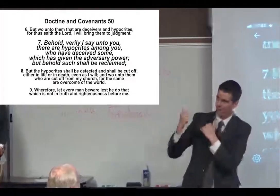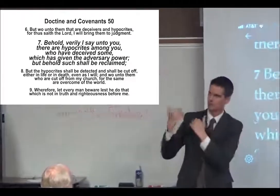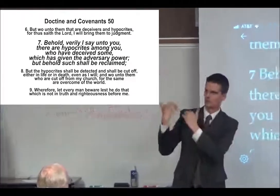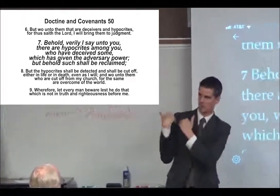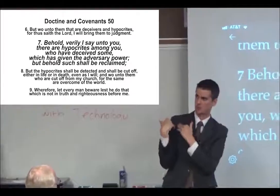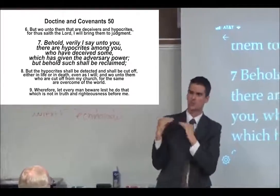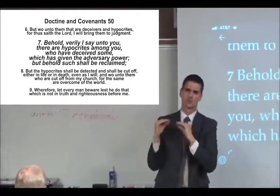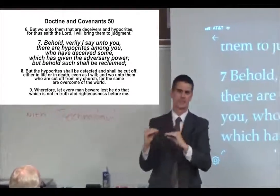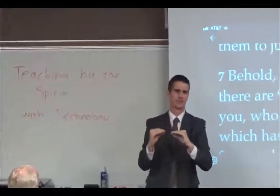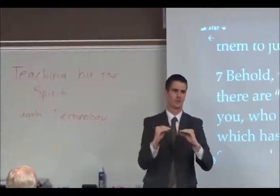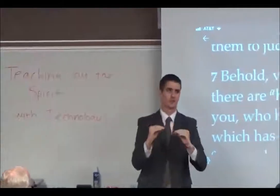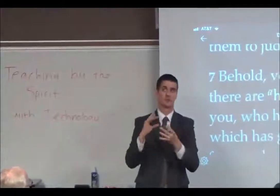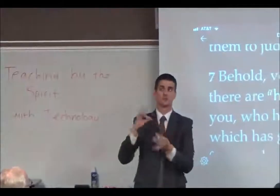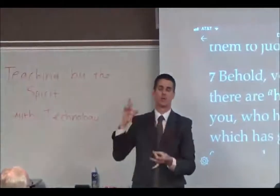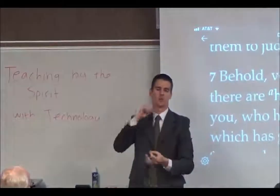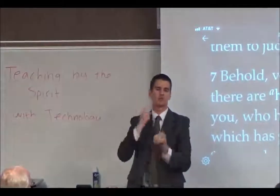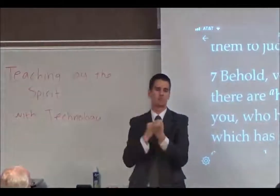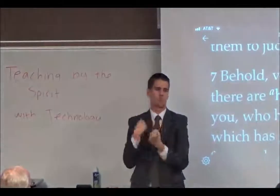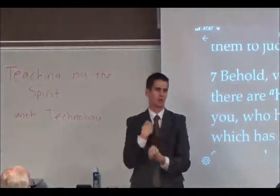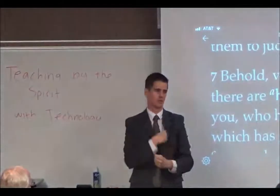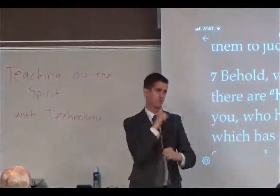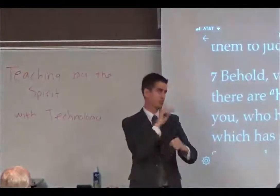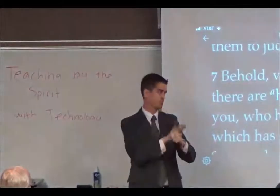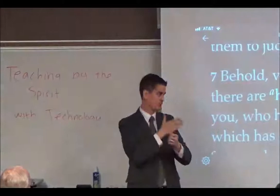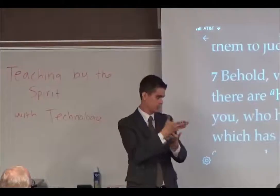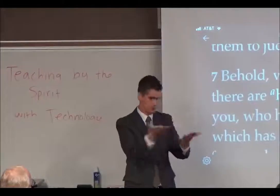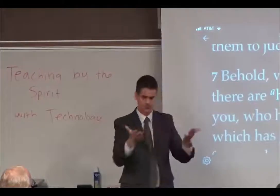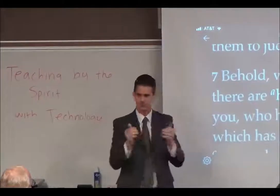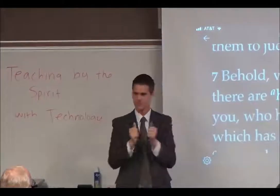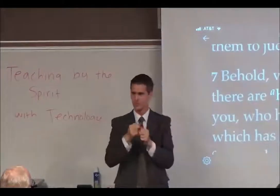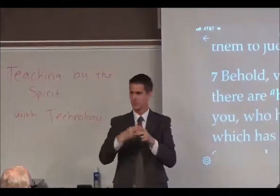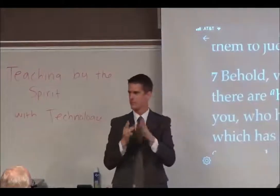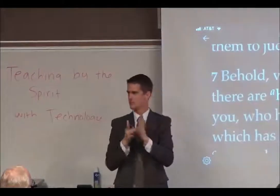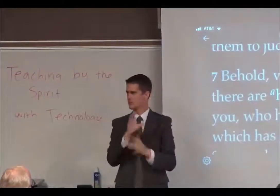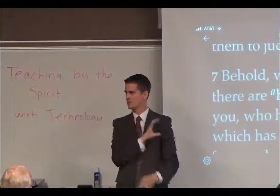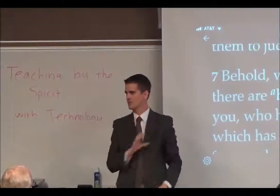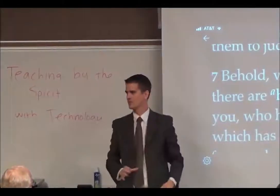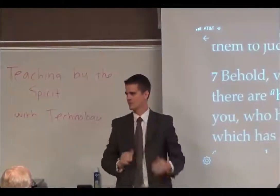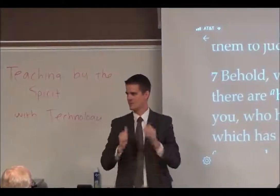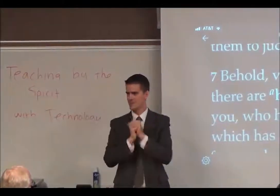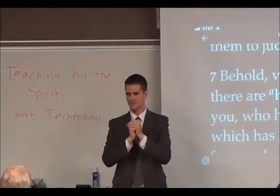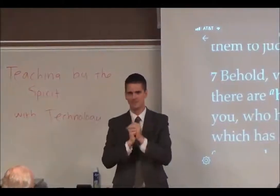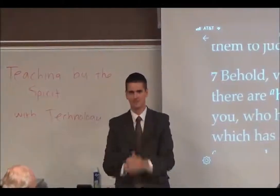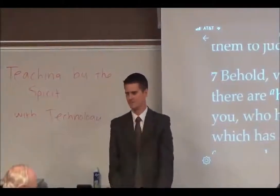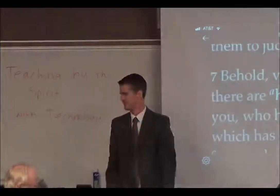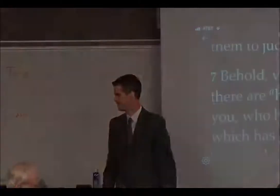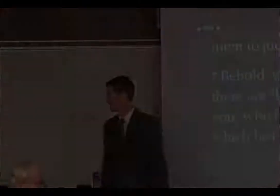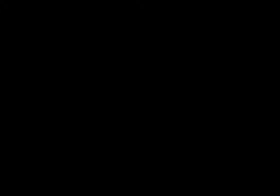calling to be teachers. It's our responsibility to teach, but the Spirit will magnify that. And I say this in the name of Jesus Christ.